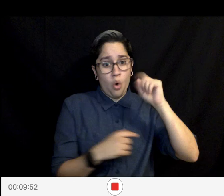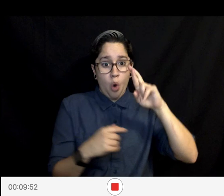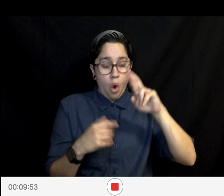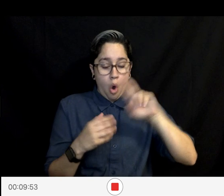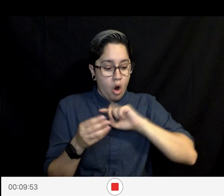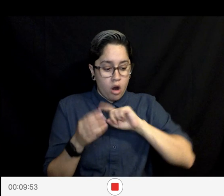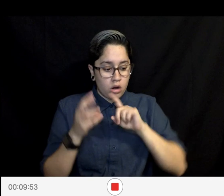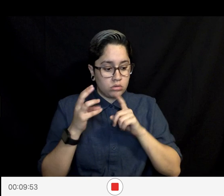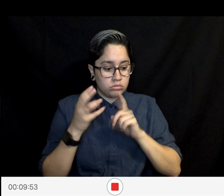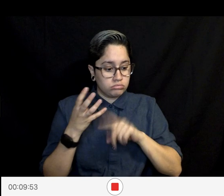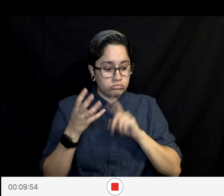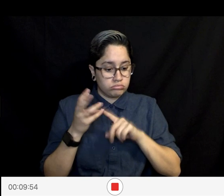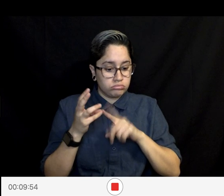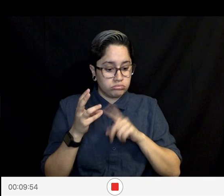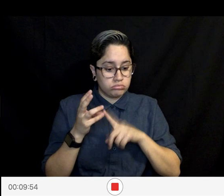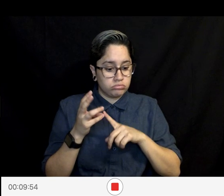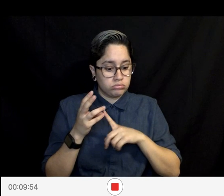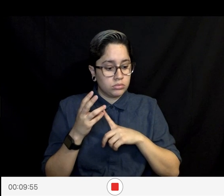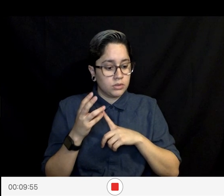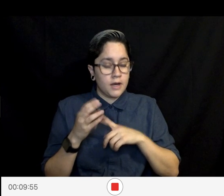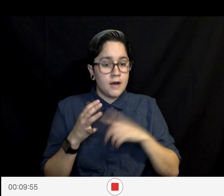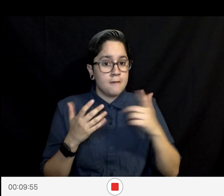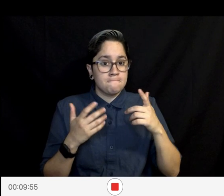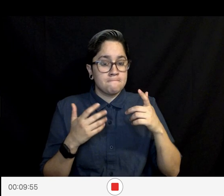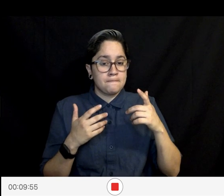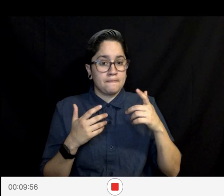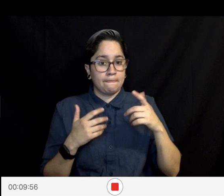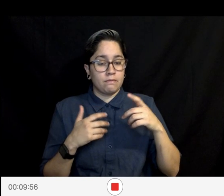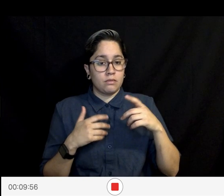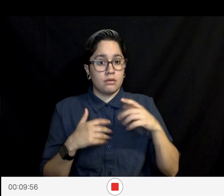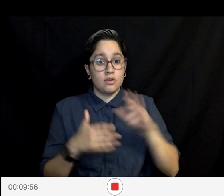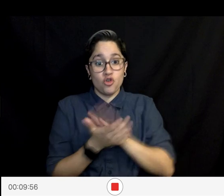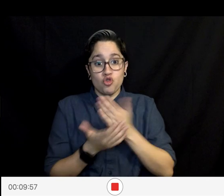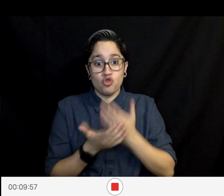or any other symptoms of a severe allergic